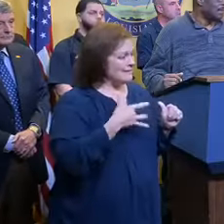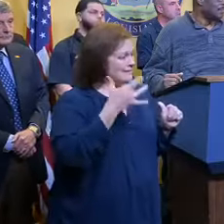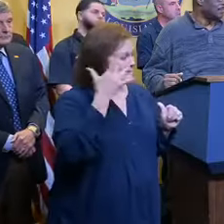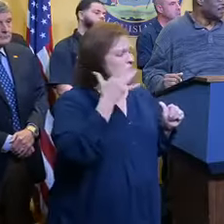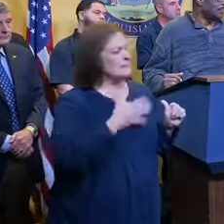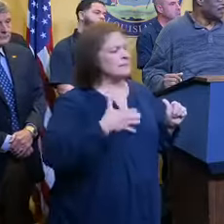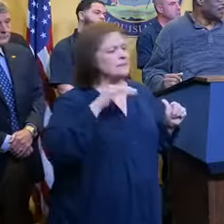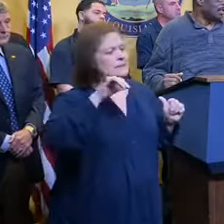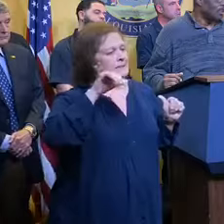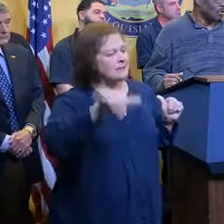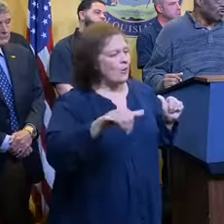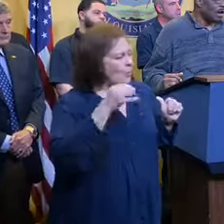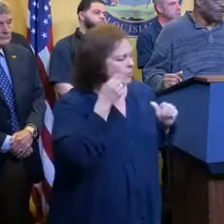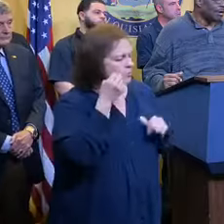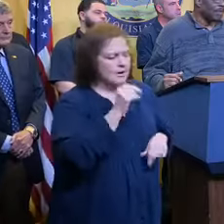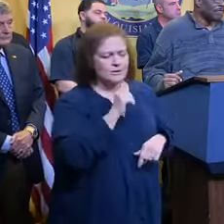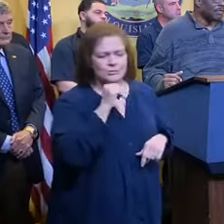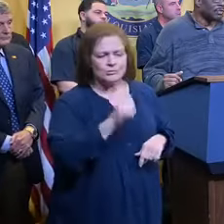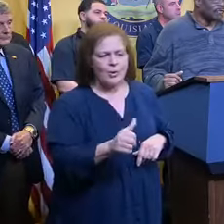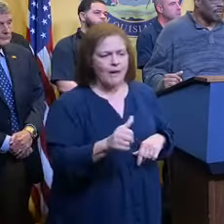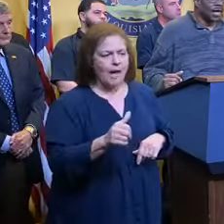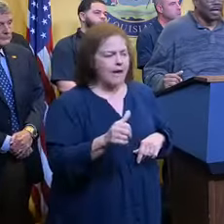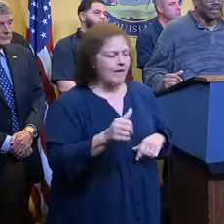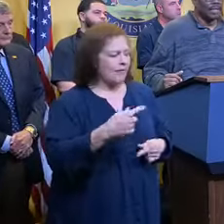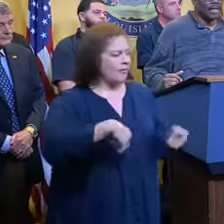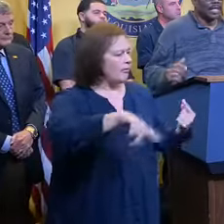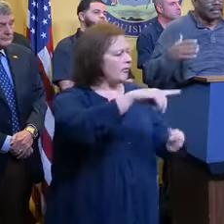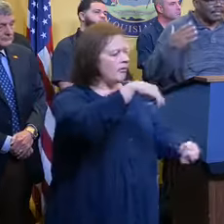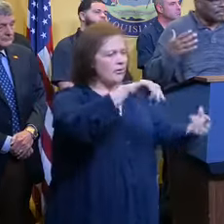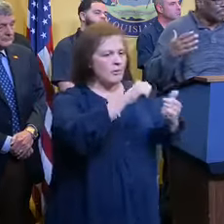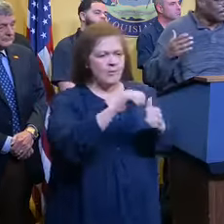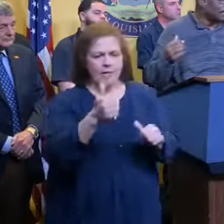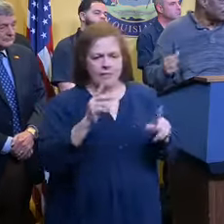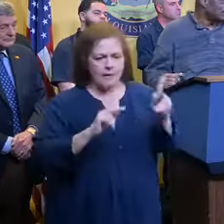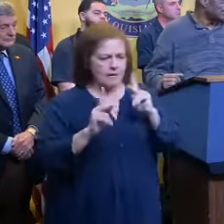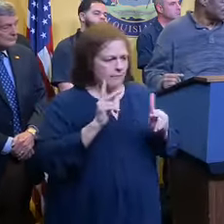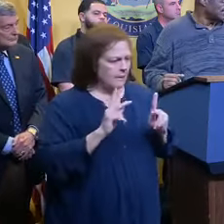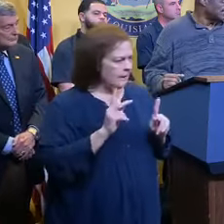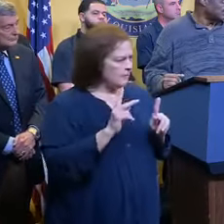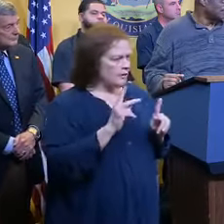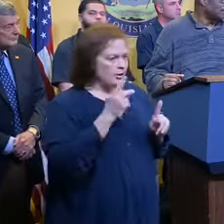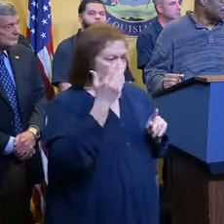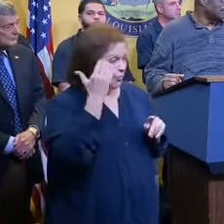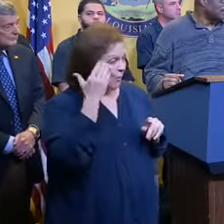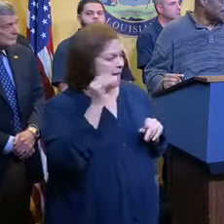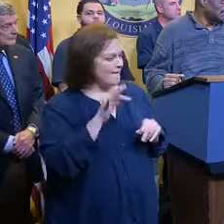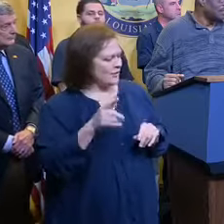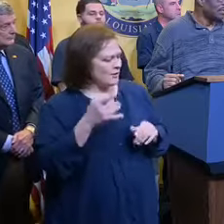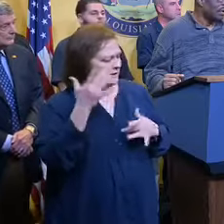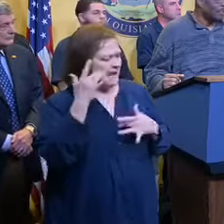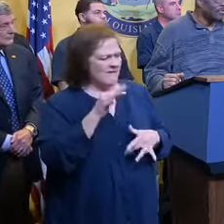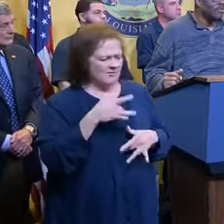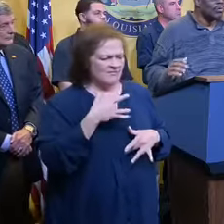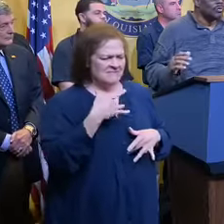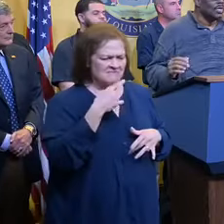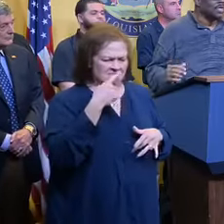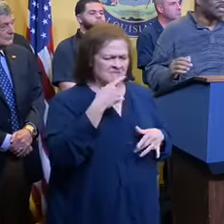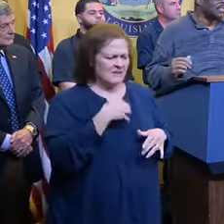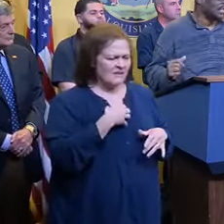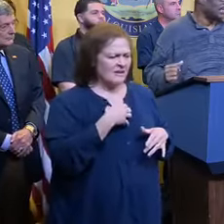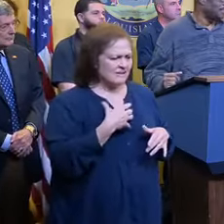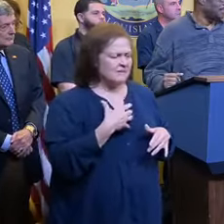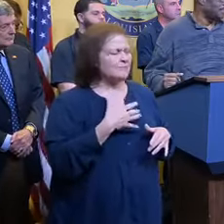stay home. Don't go out around folks if you have something that you know is not normal. If you're sniffing, coughing, you don't know